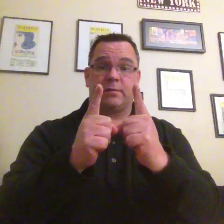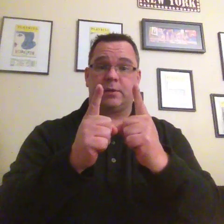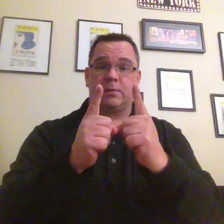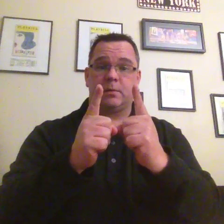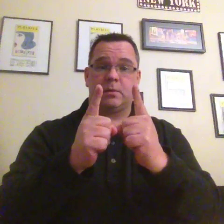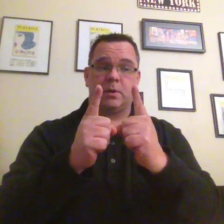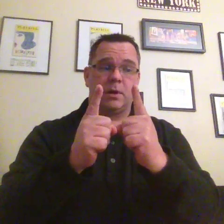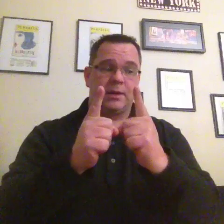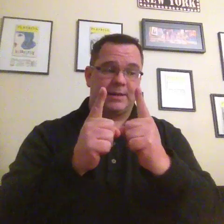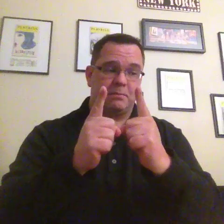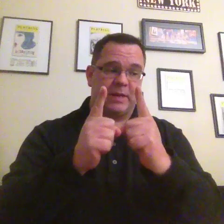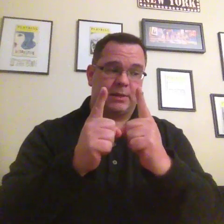you. That's meet.